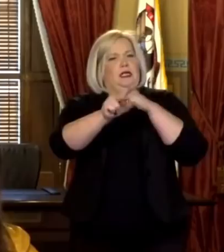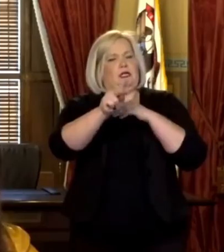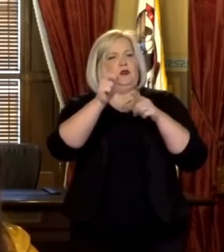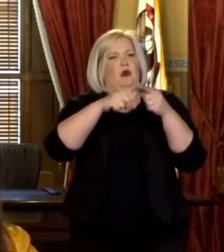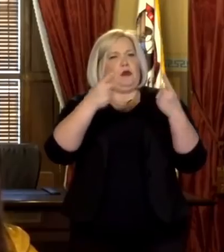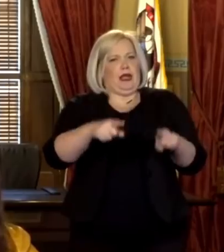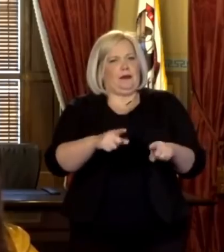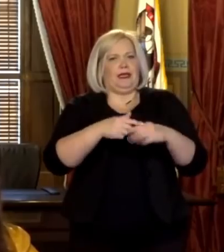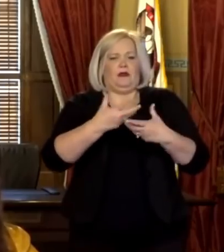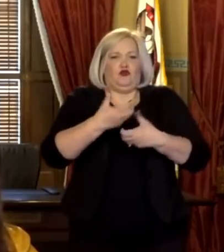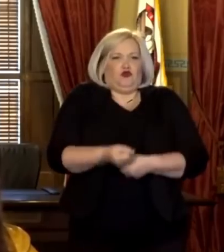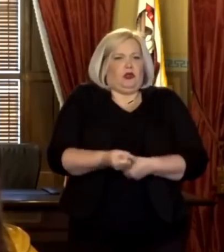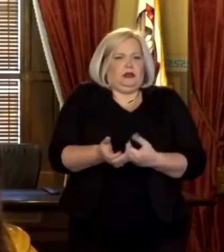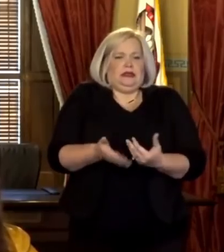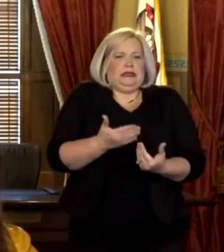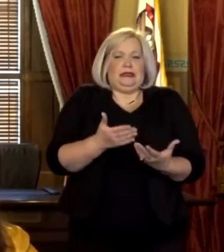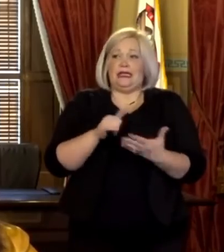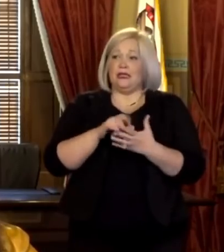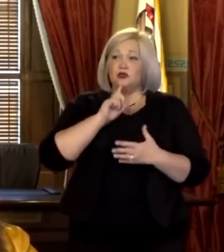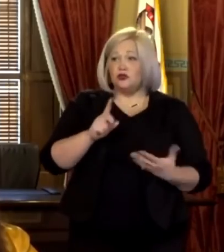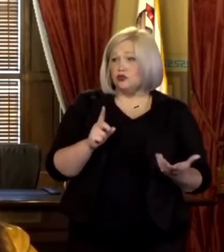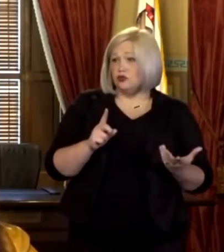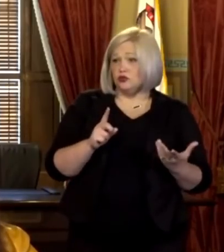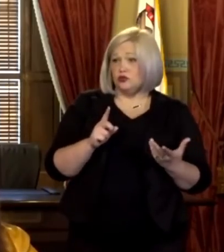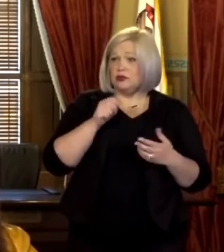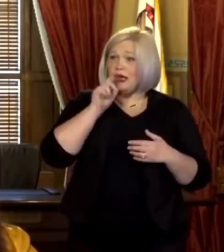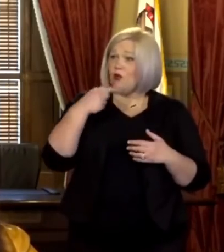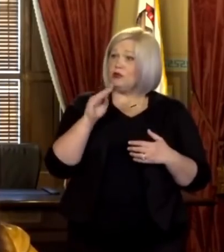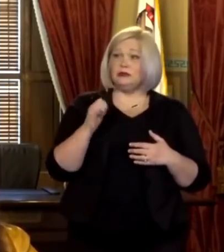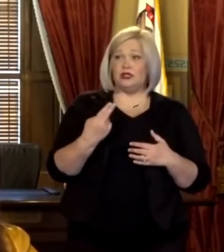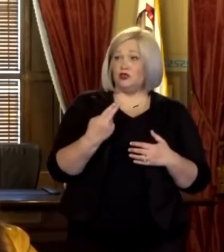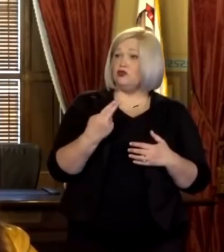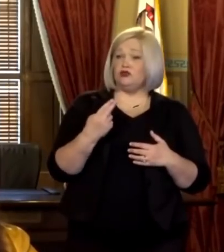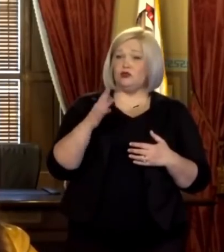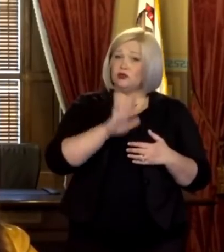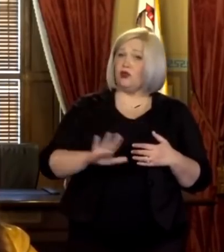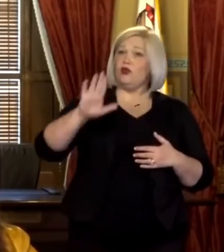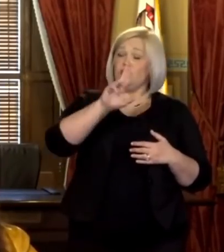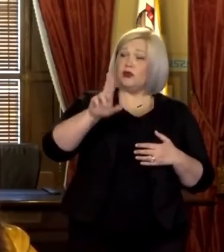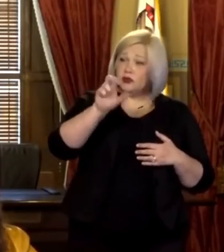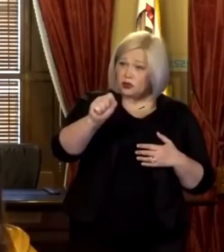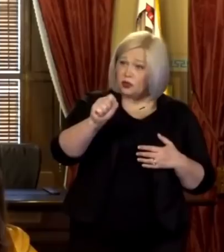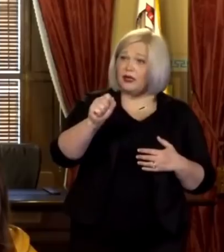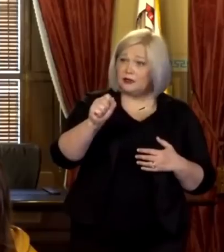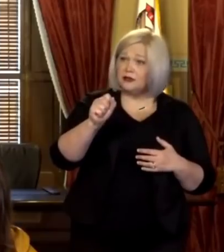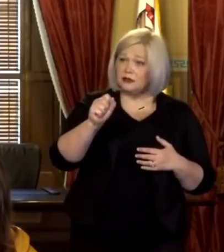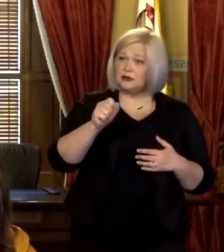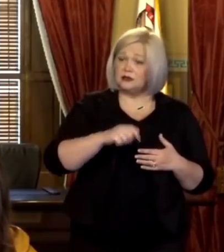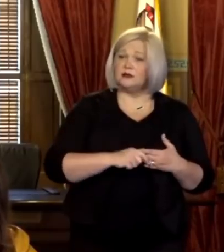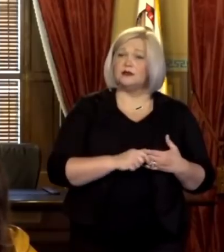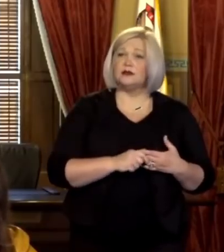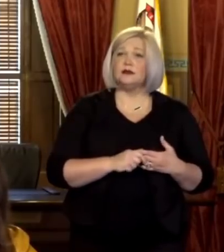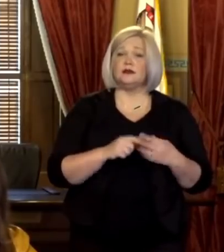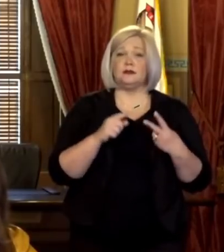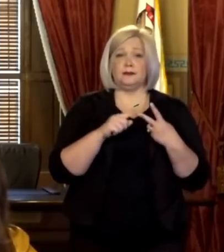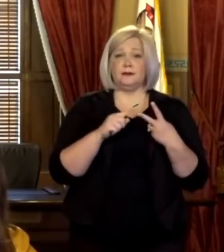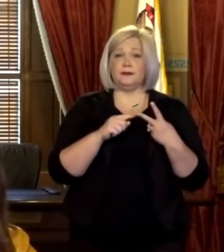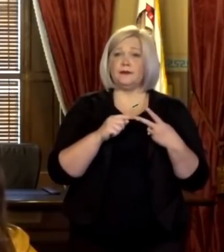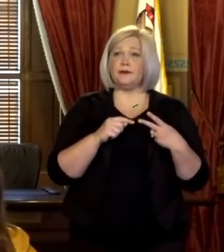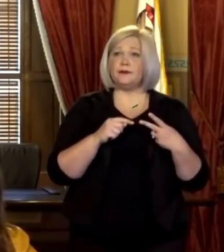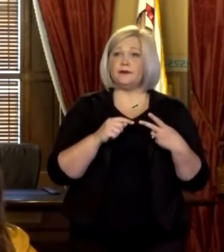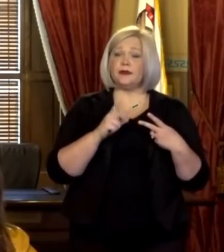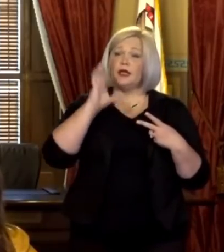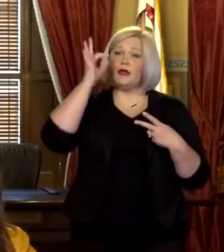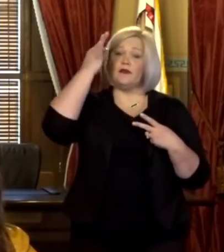reliable. That's just a fact, and that's not unique to Michigan. That's a kind of a countrywide issue that we've all got. Number two,